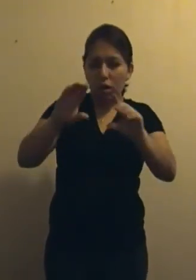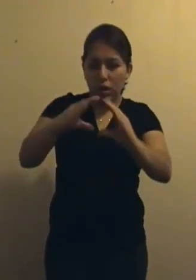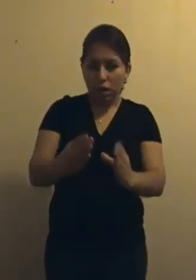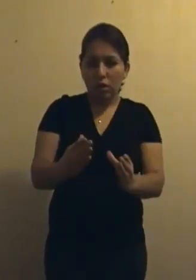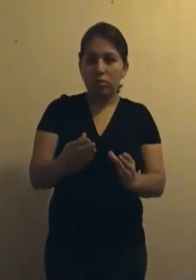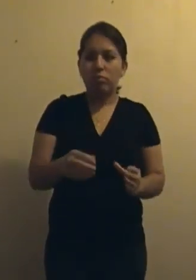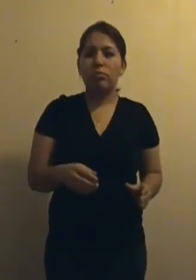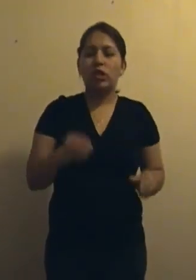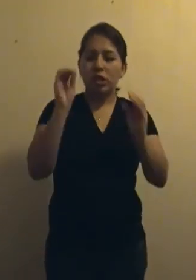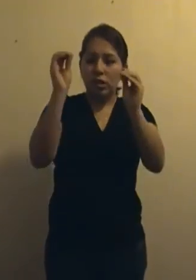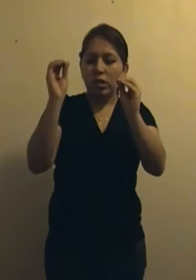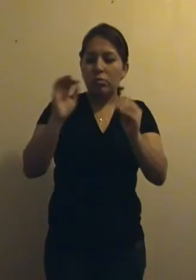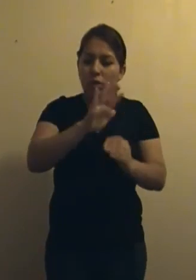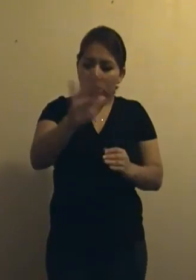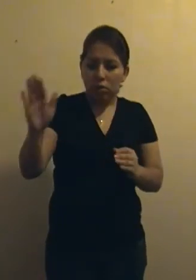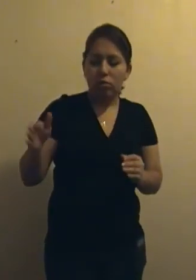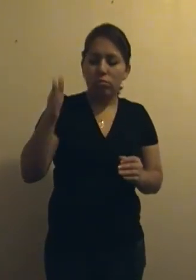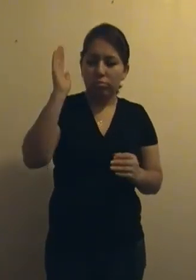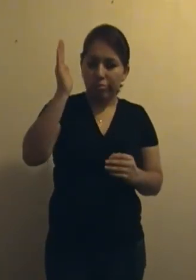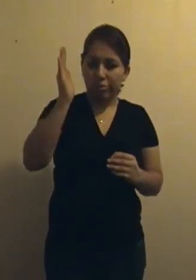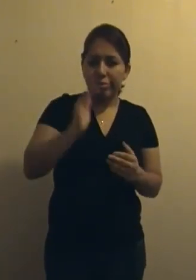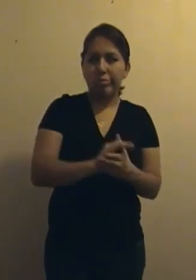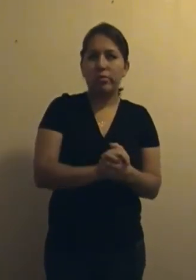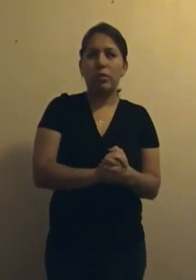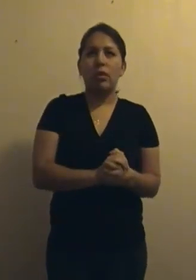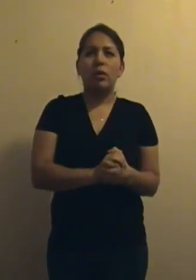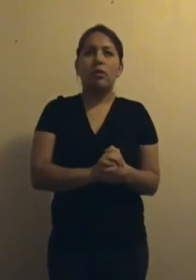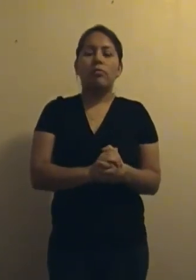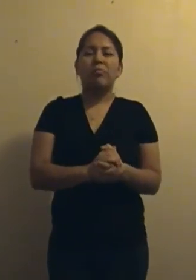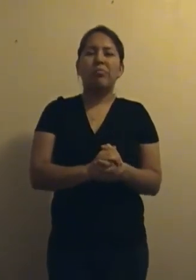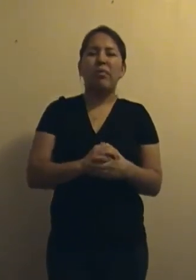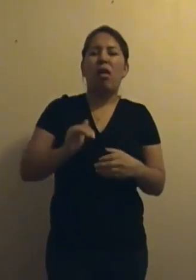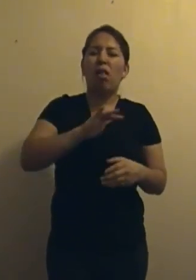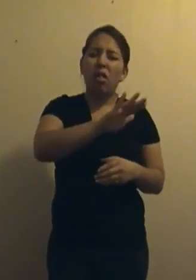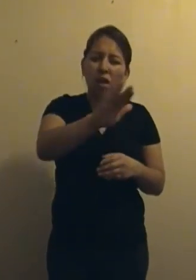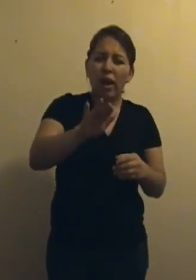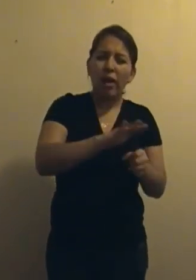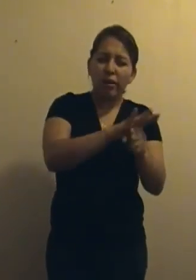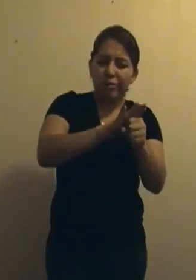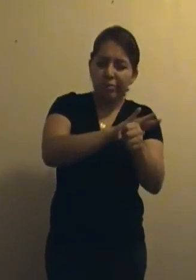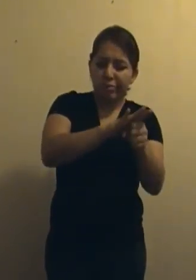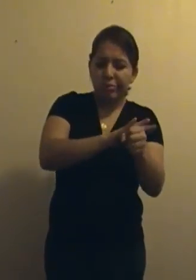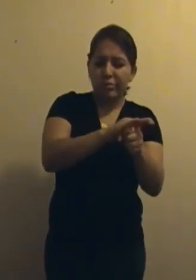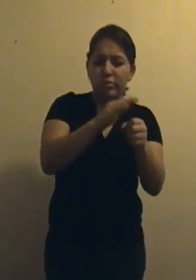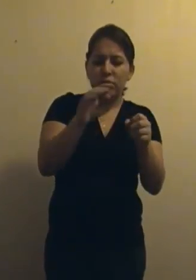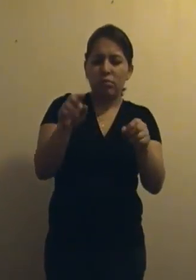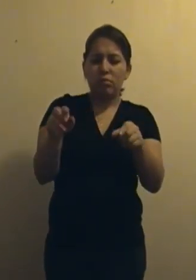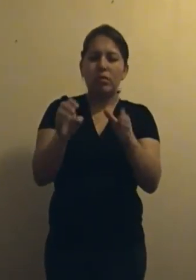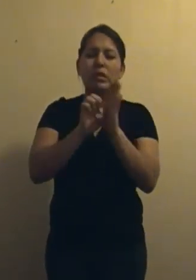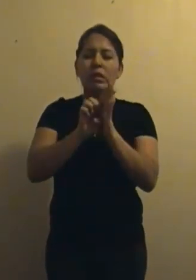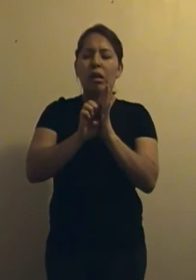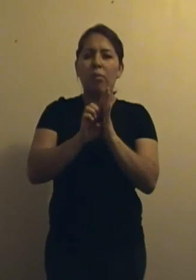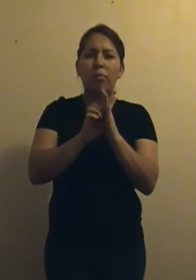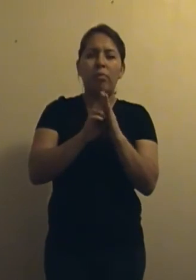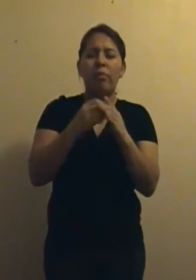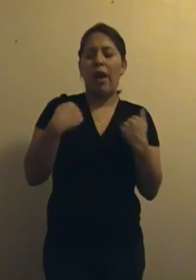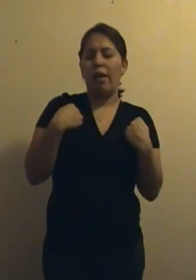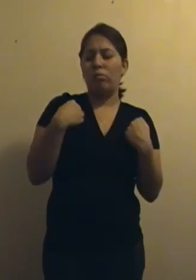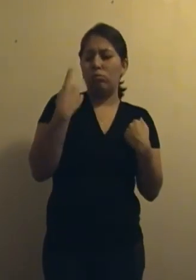determine on their own from their area. It could be, one time I had a gentleman talk about he